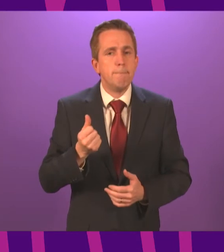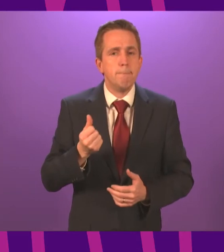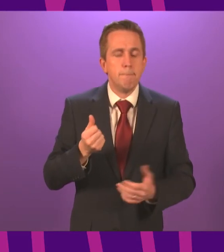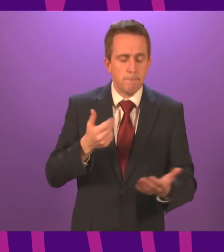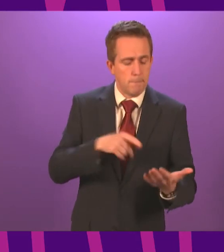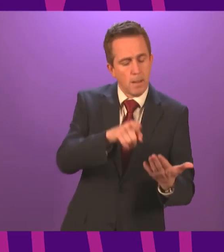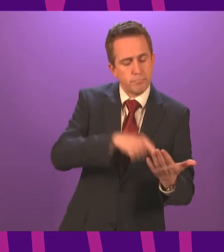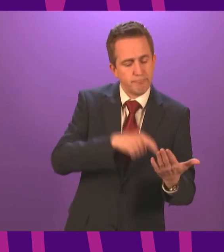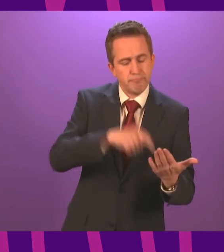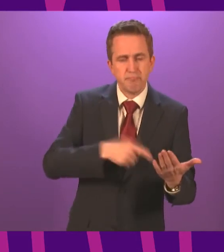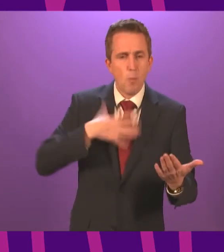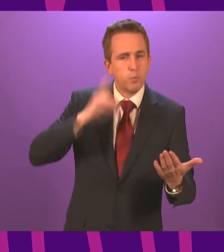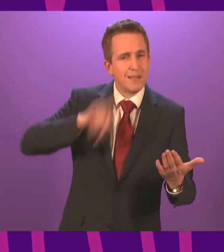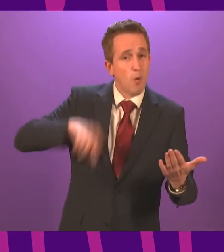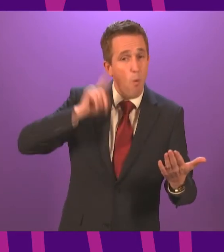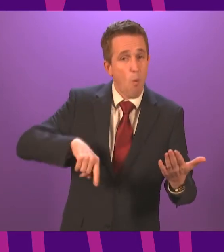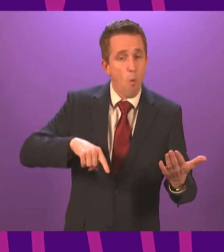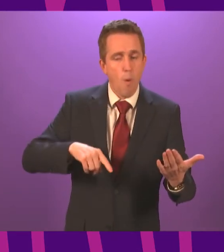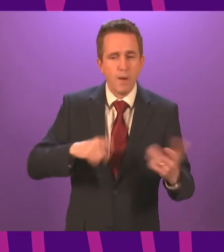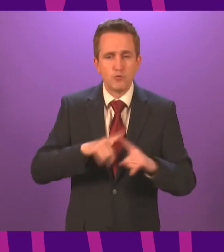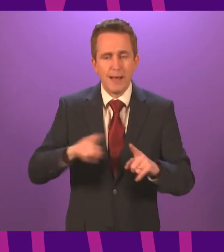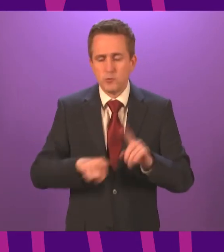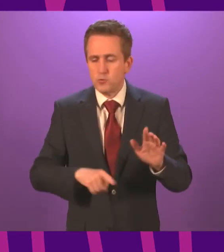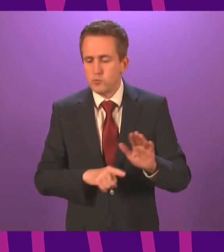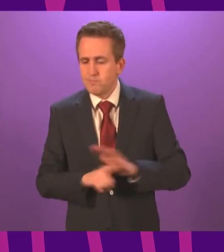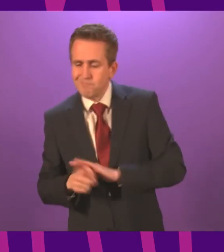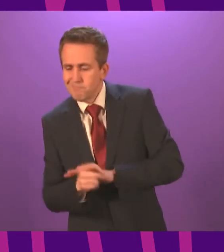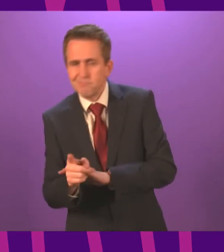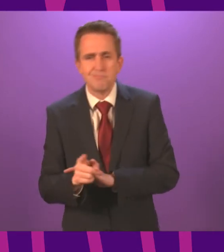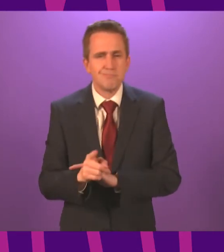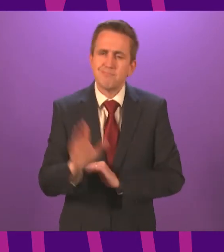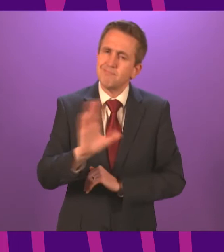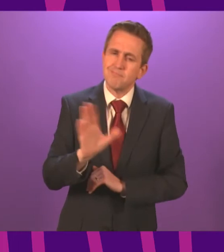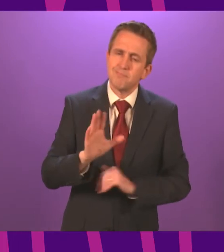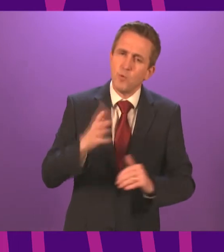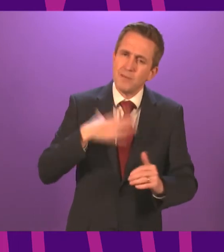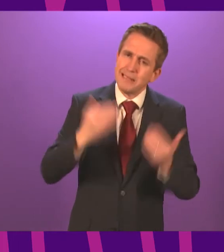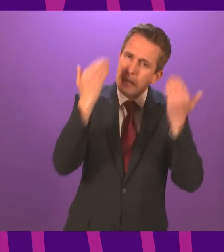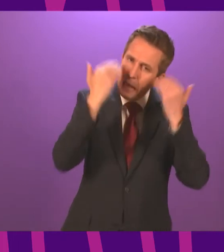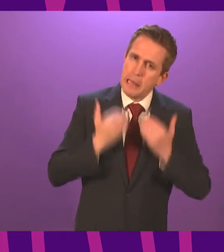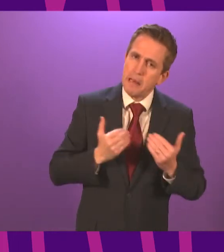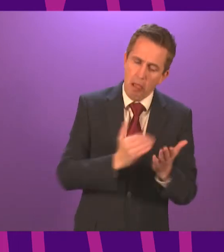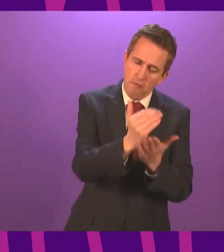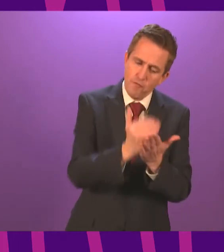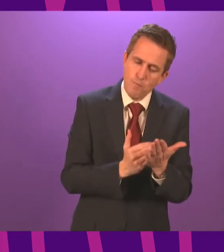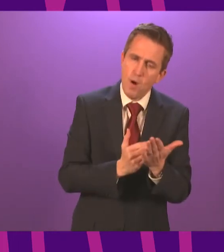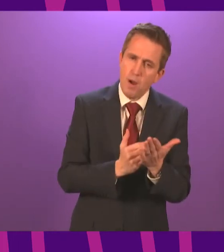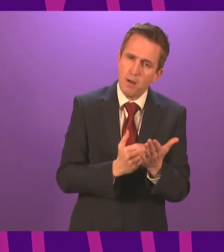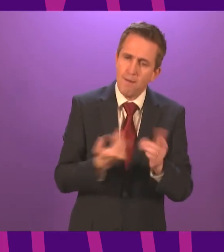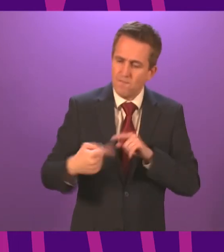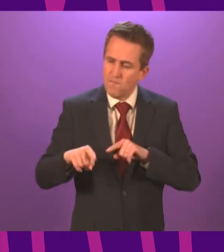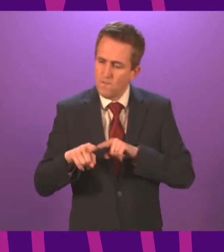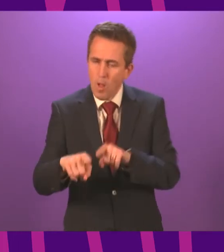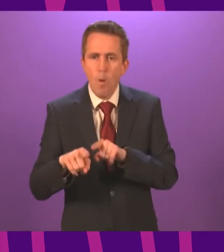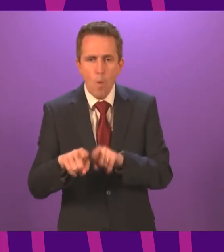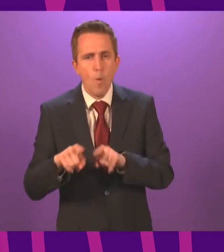what is permissible, that minority. But the legal frameworks need to follow the public health action.